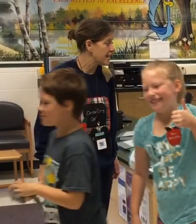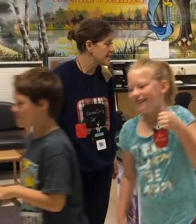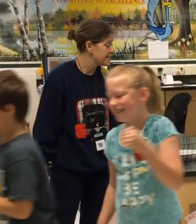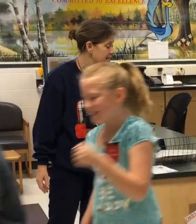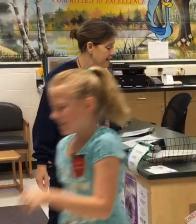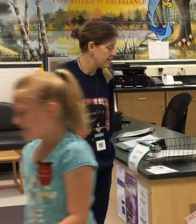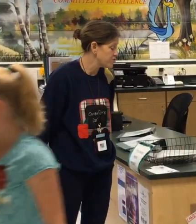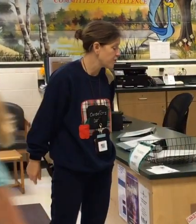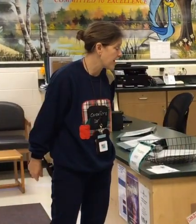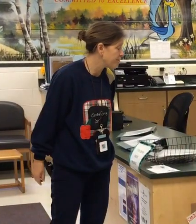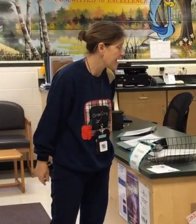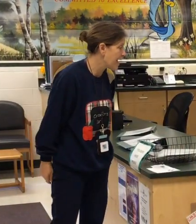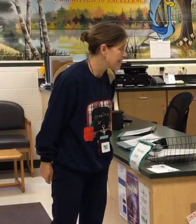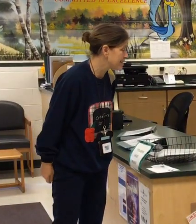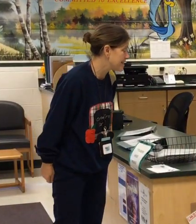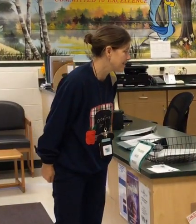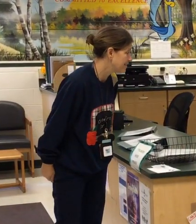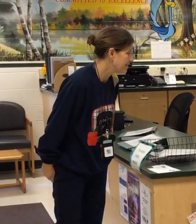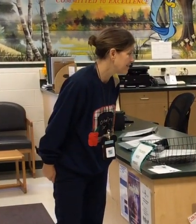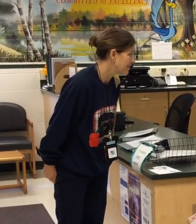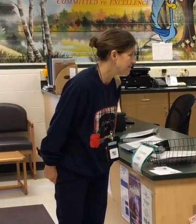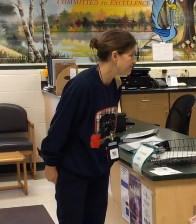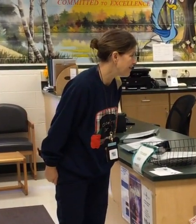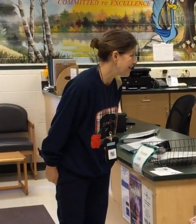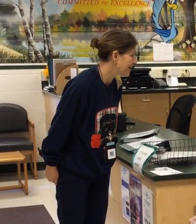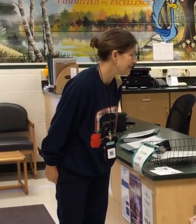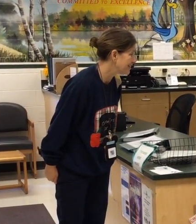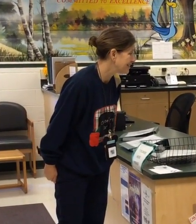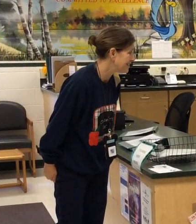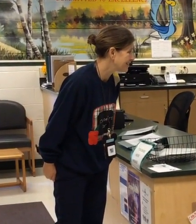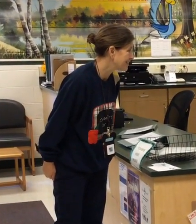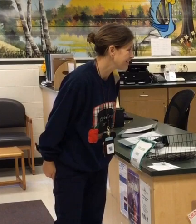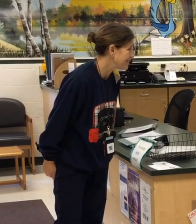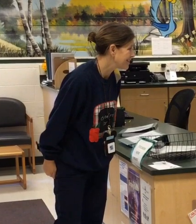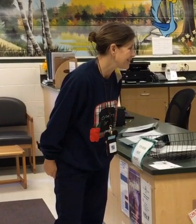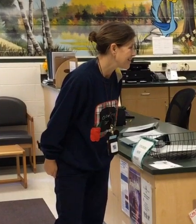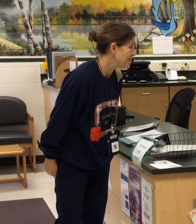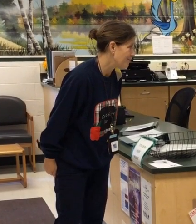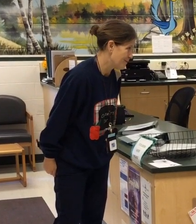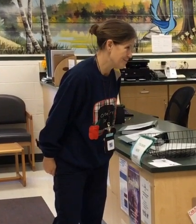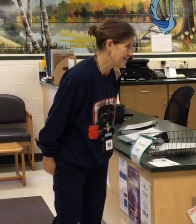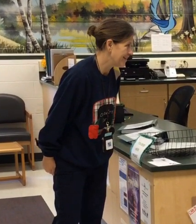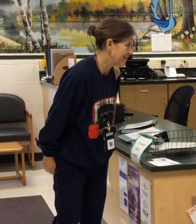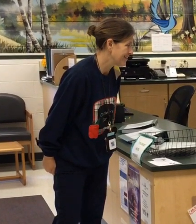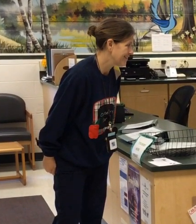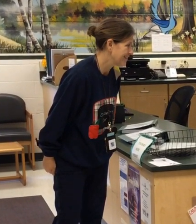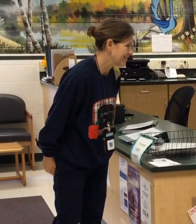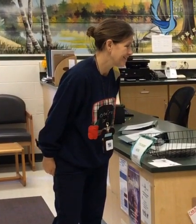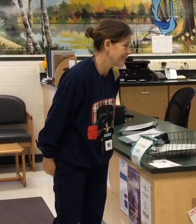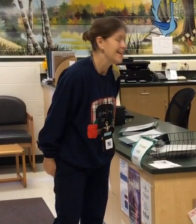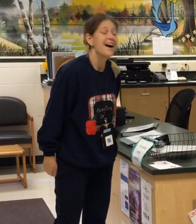Happy birthday! Happy birthday! Have a happy, happy, happy, happy birthday! Yay!